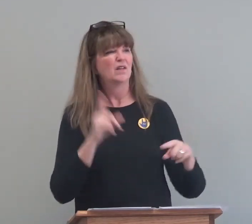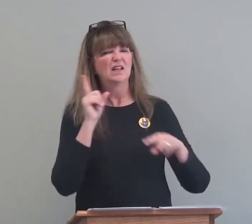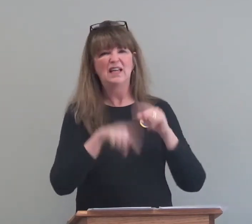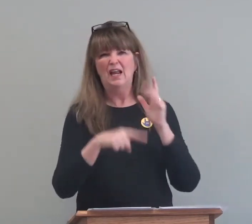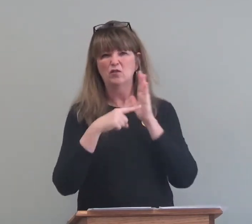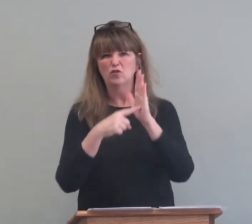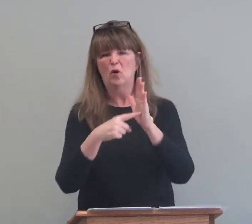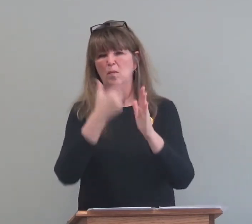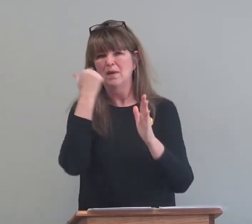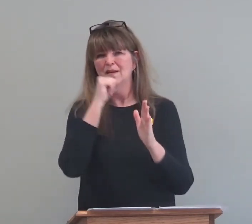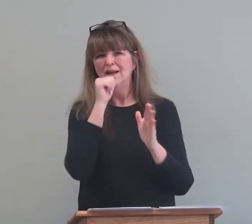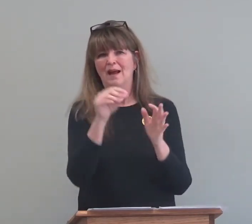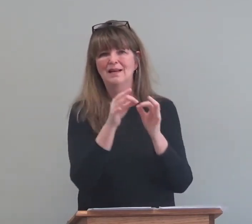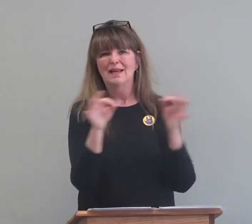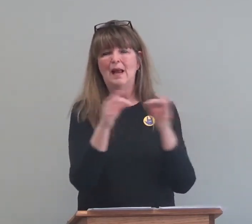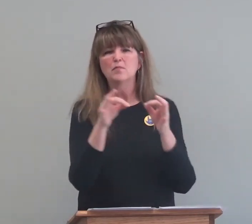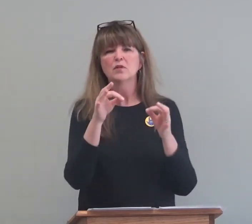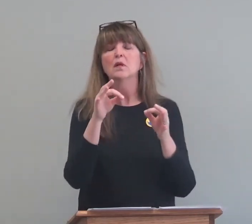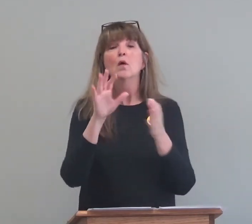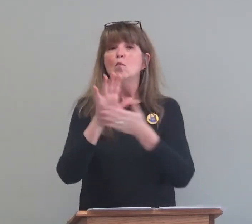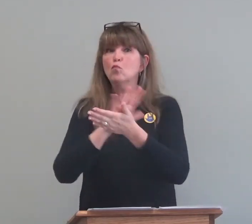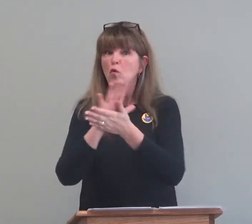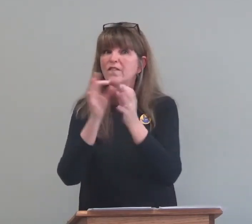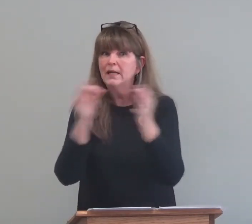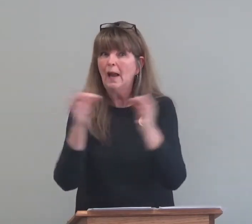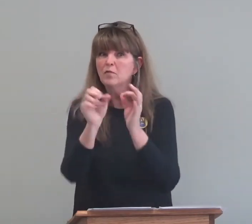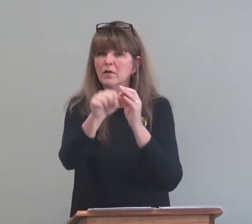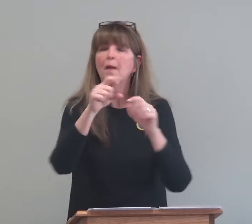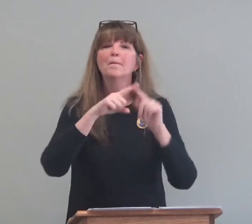And in this movie, Risen, we can't show it because the captioning is messed up.